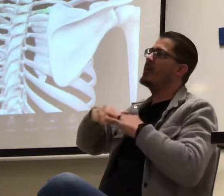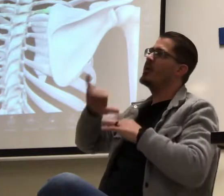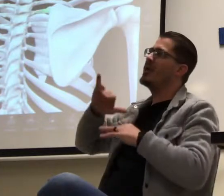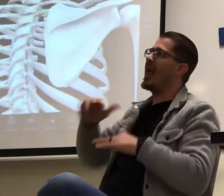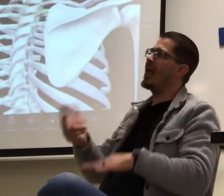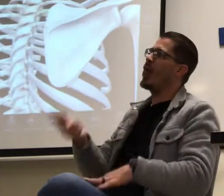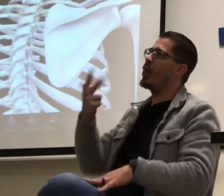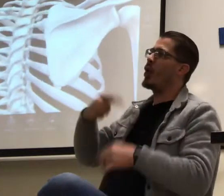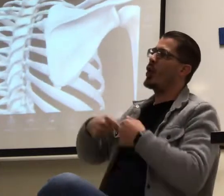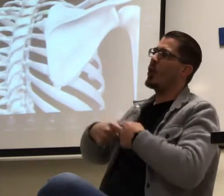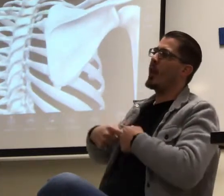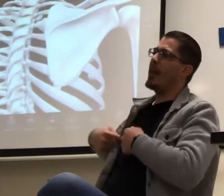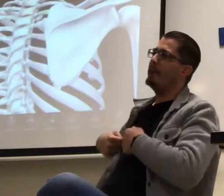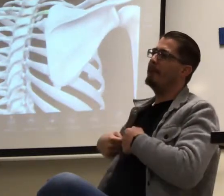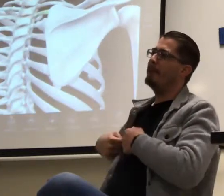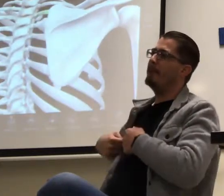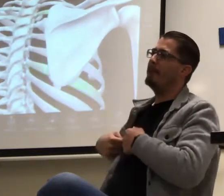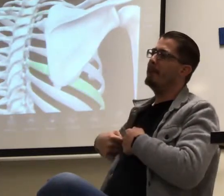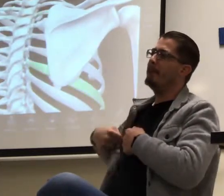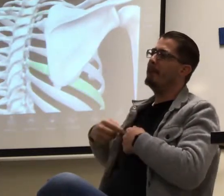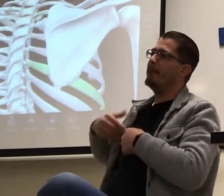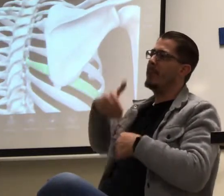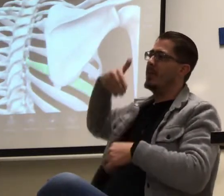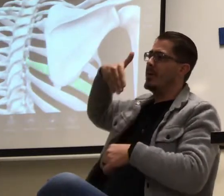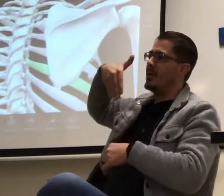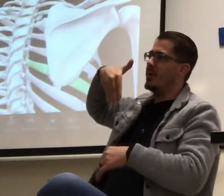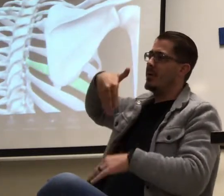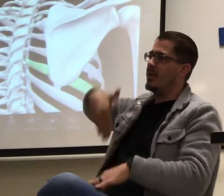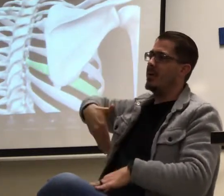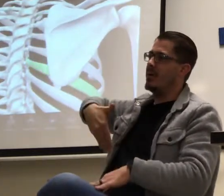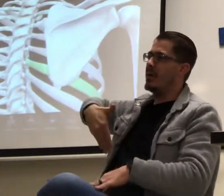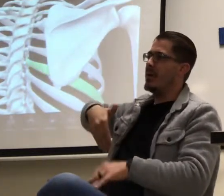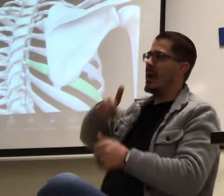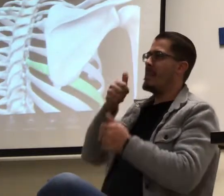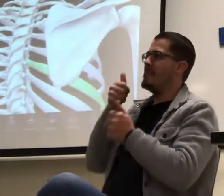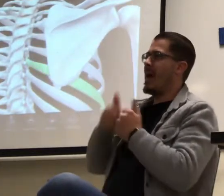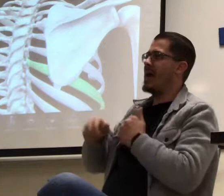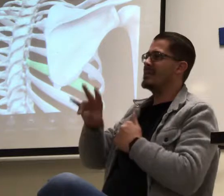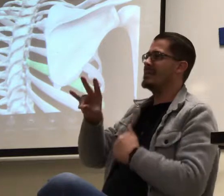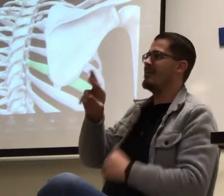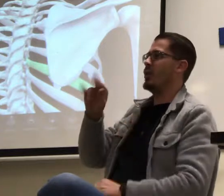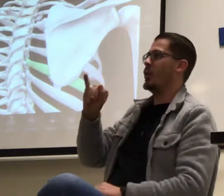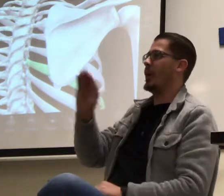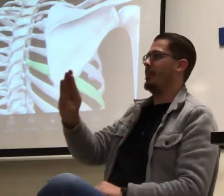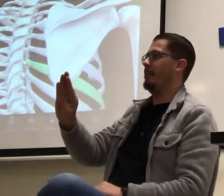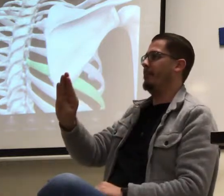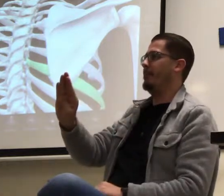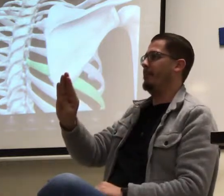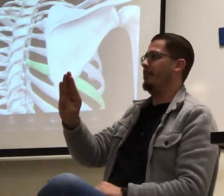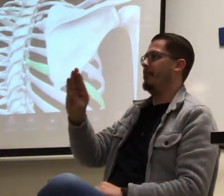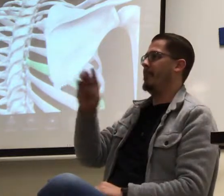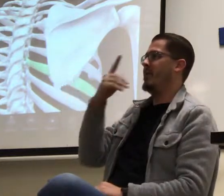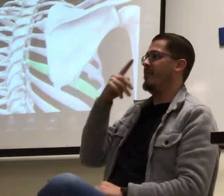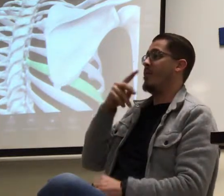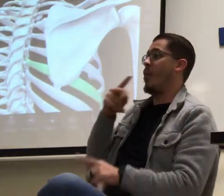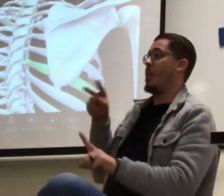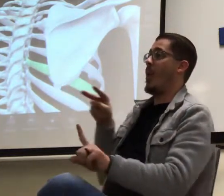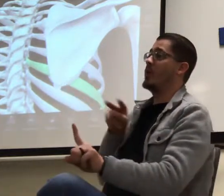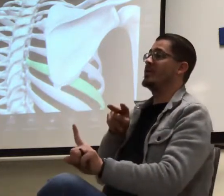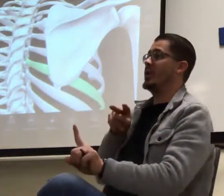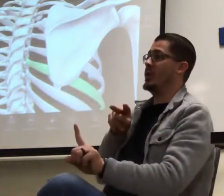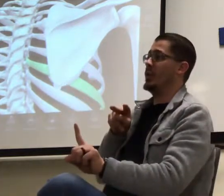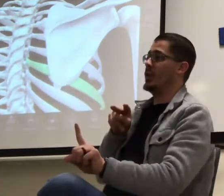rib. And it kind of goes all the way down past the 7th rib on the posterior aspect of the